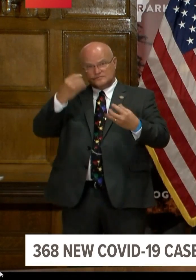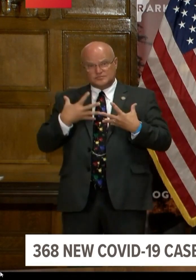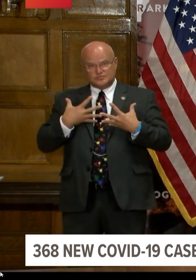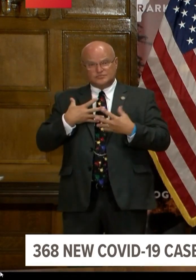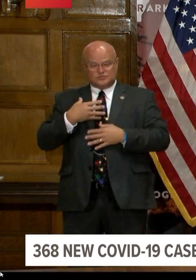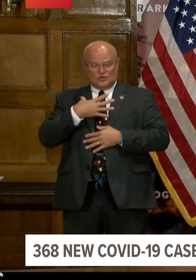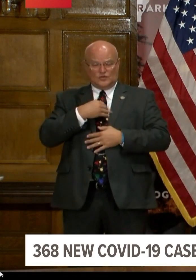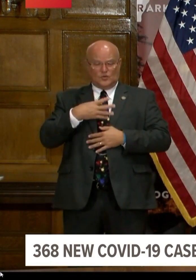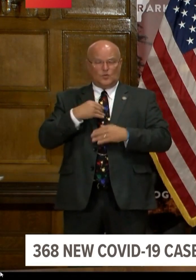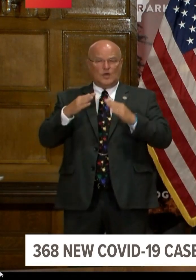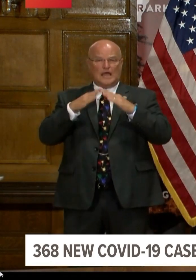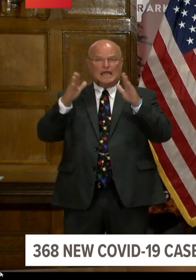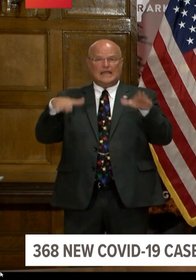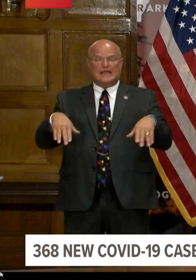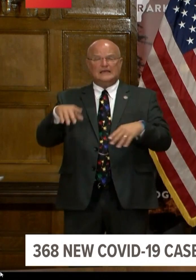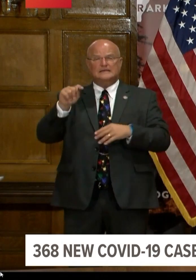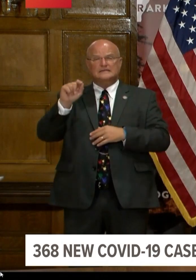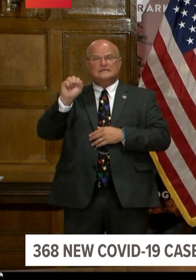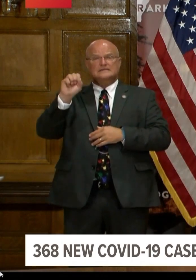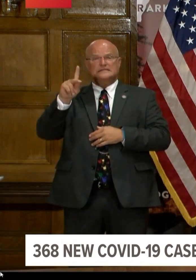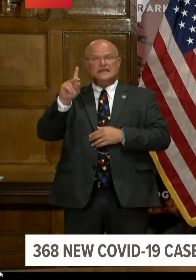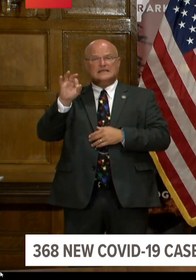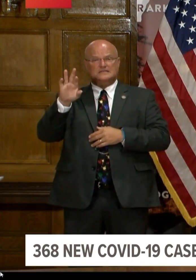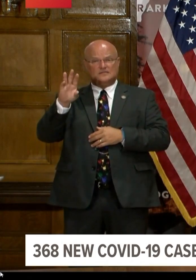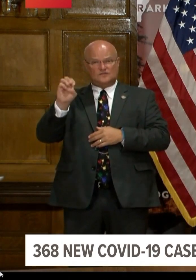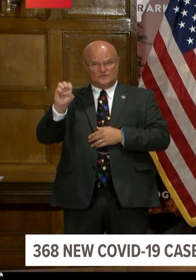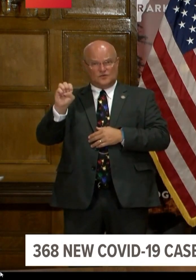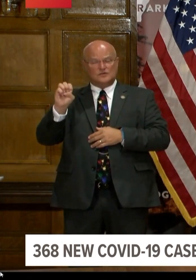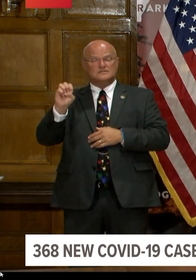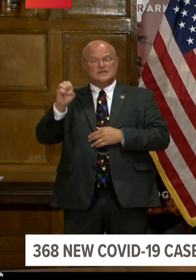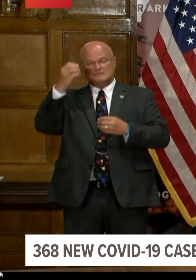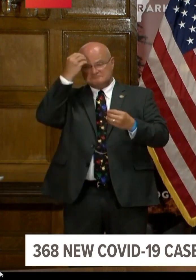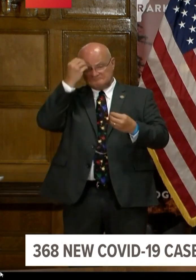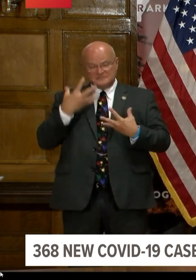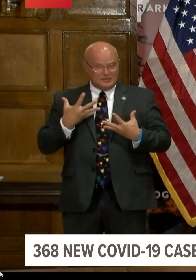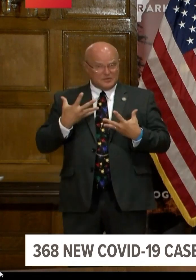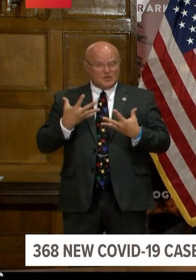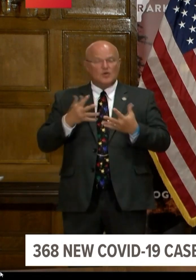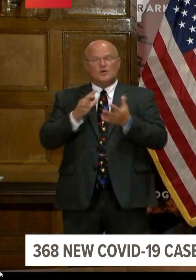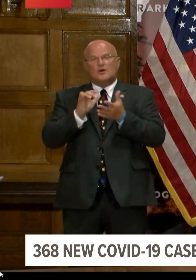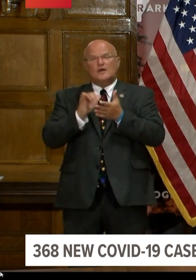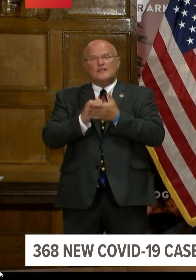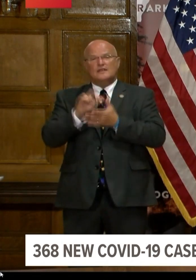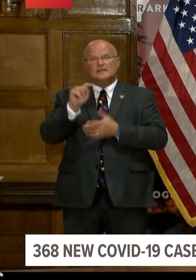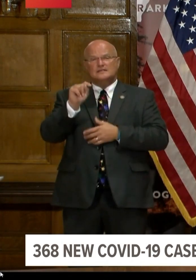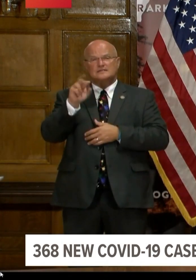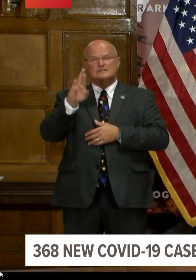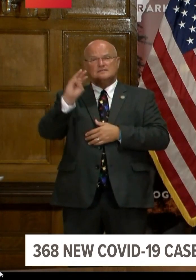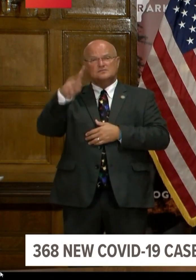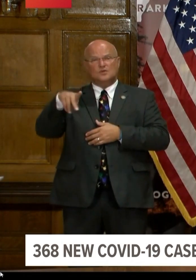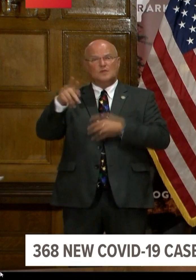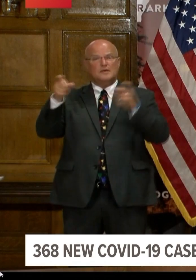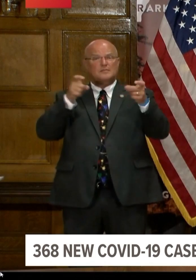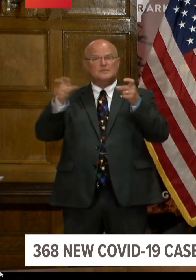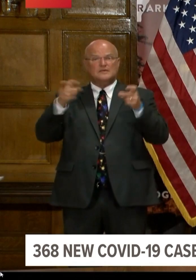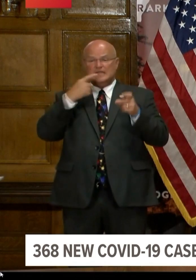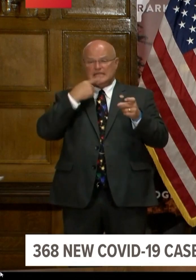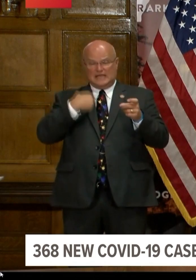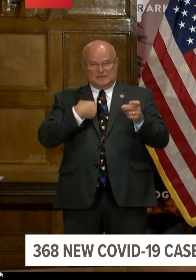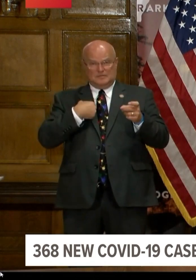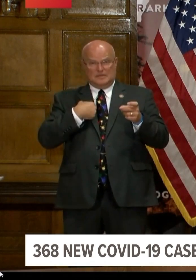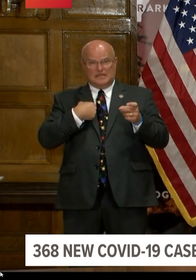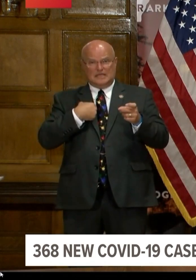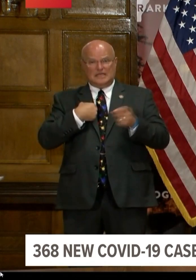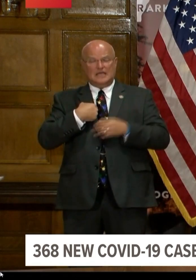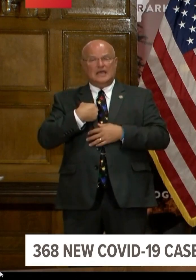Coronavirus Task Force every week, which includes, the Trump administration is telling me